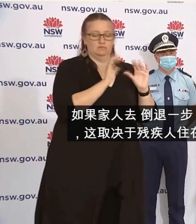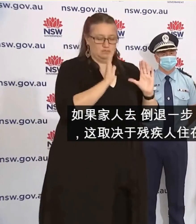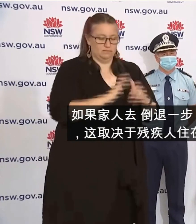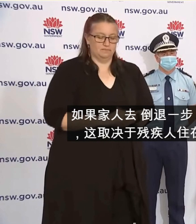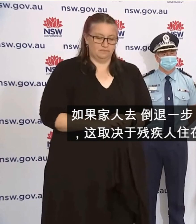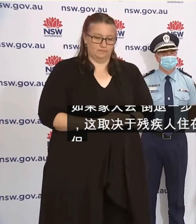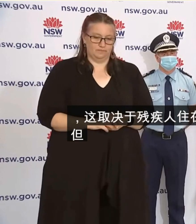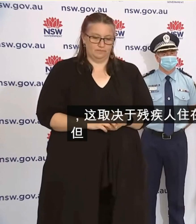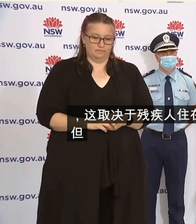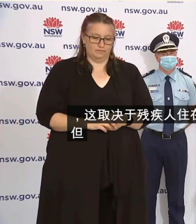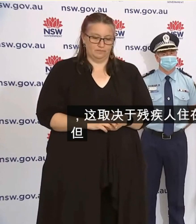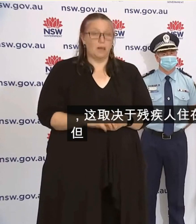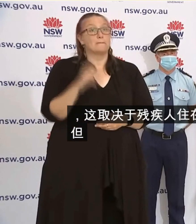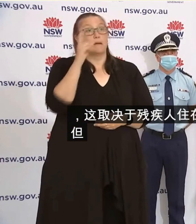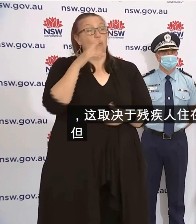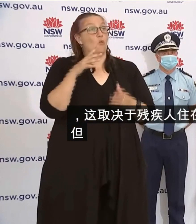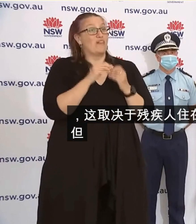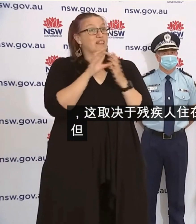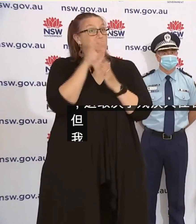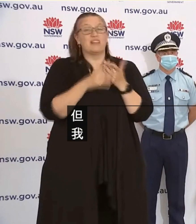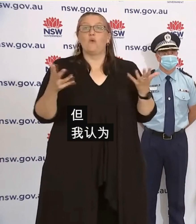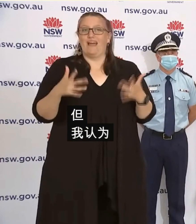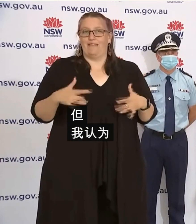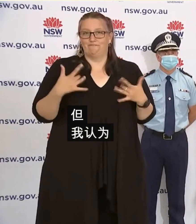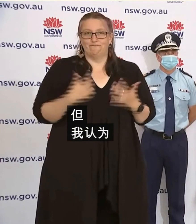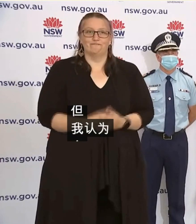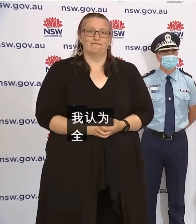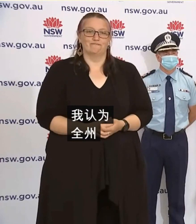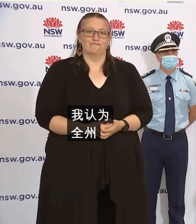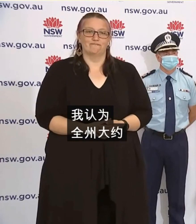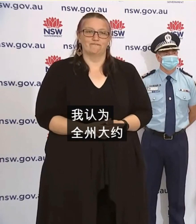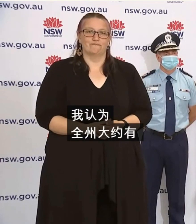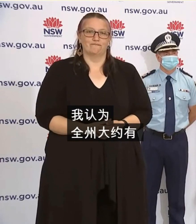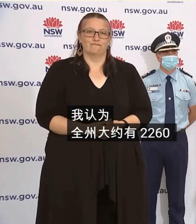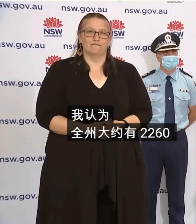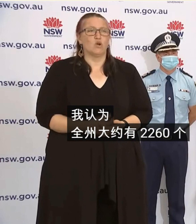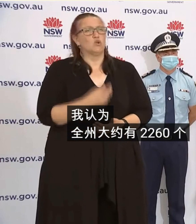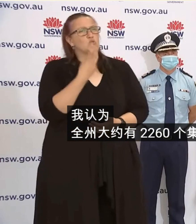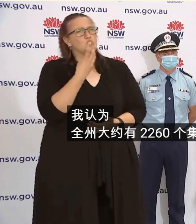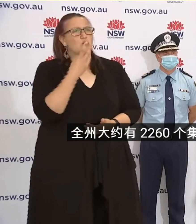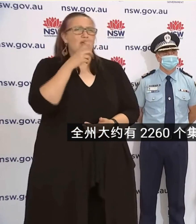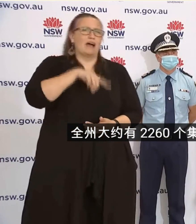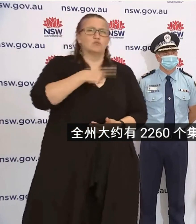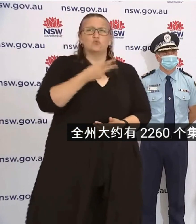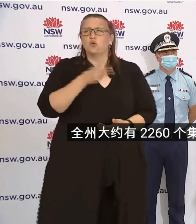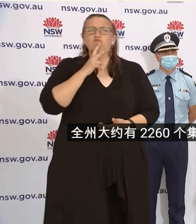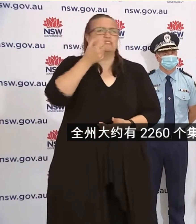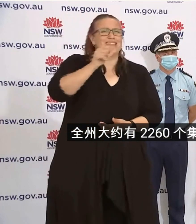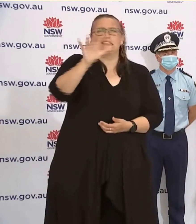depends where the people with disabilities are living, but in the, I think it's 2,260 roughly group homes across the